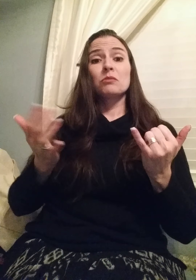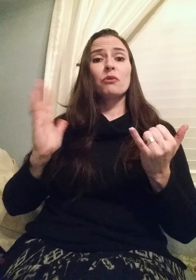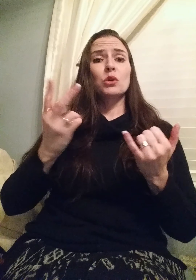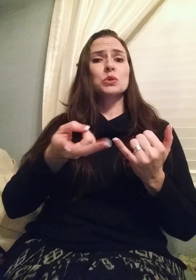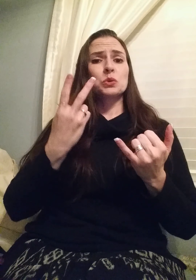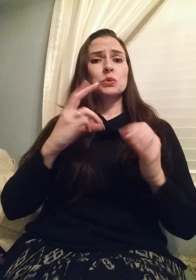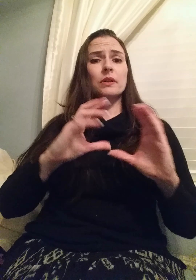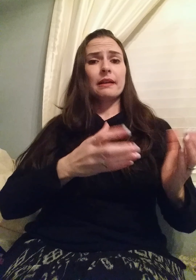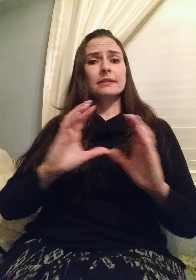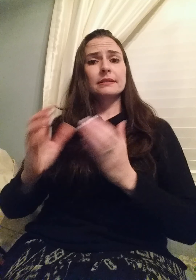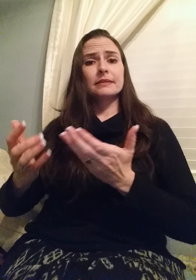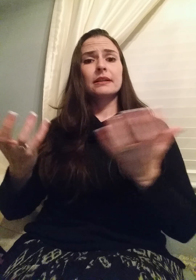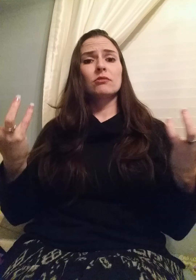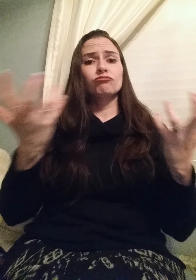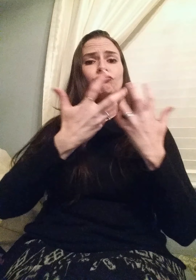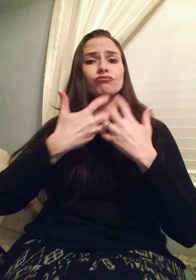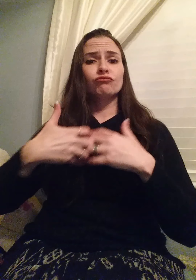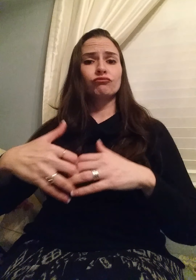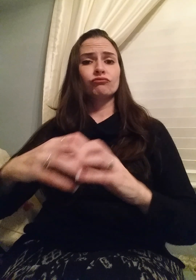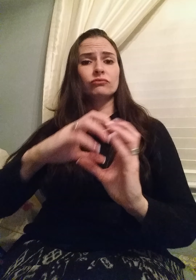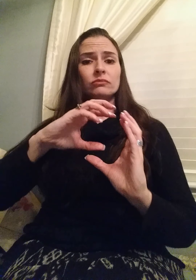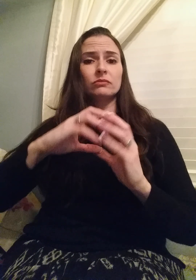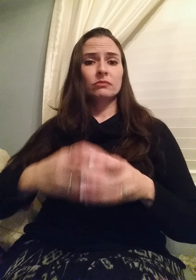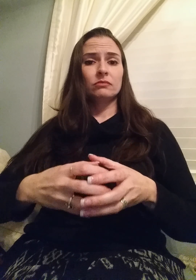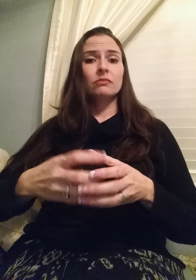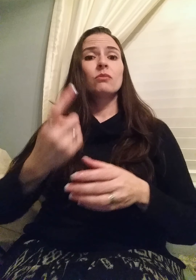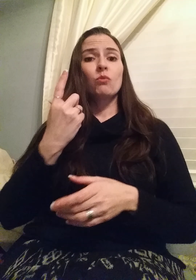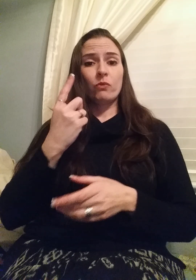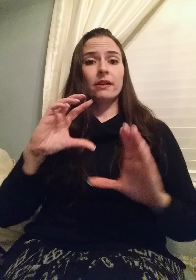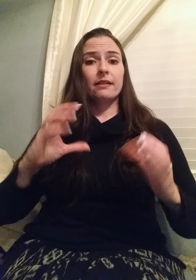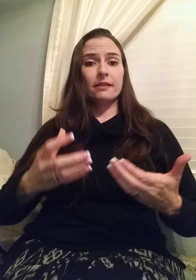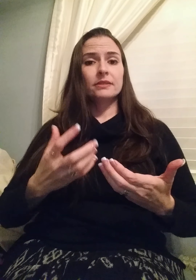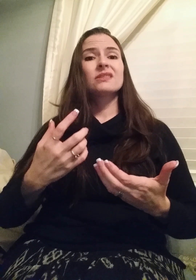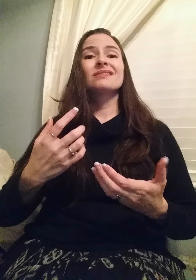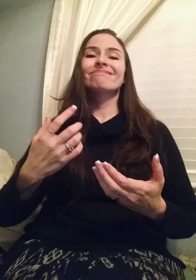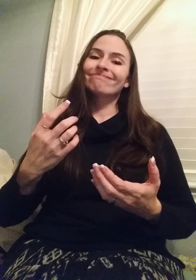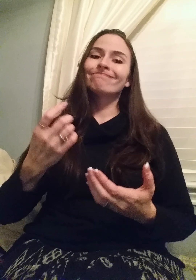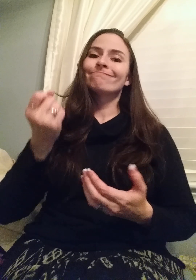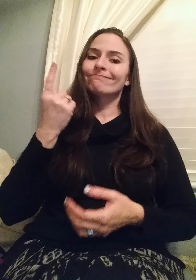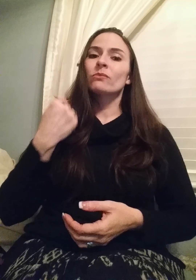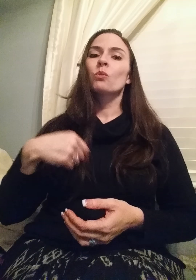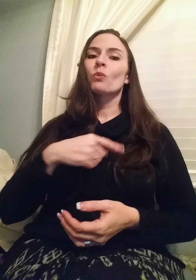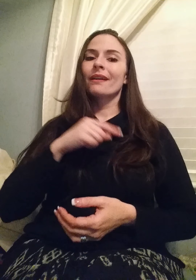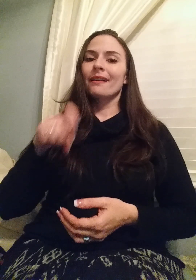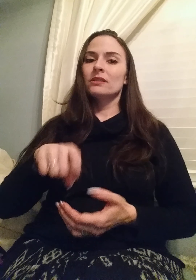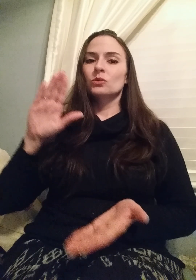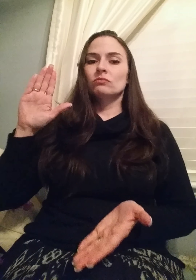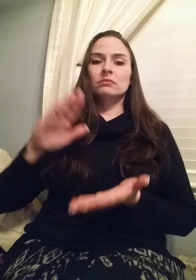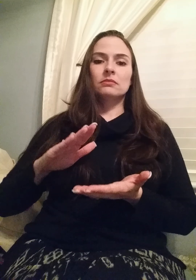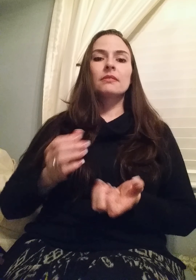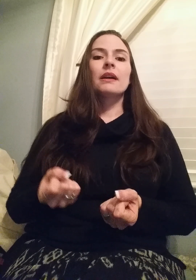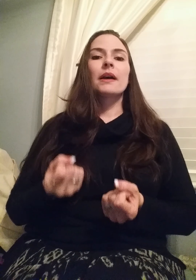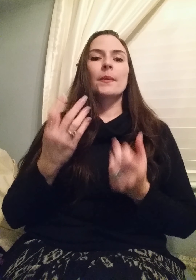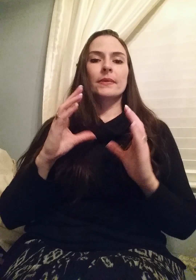We had to reduce the number of credit hours within our program, and so it made sense to combine those two classes because there was already